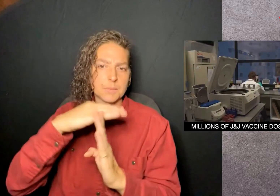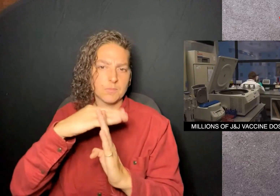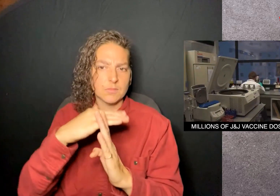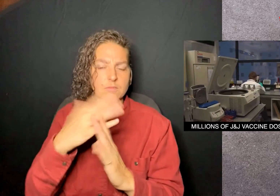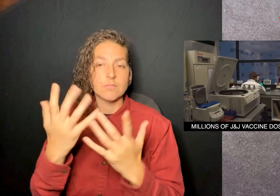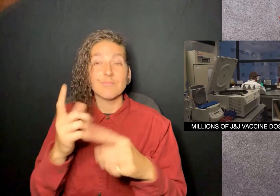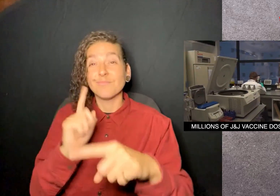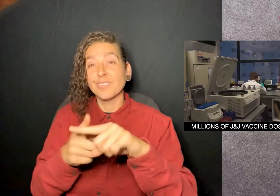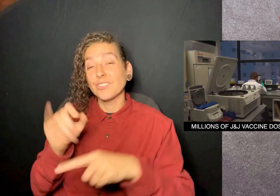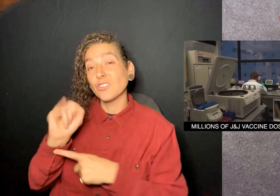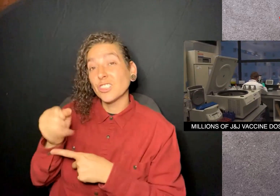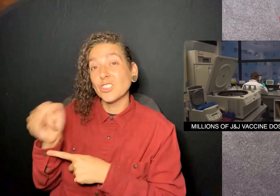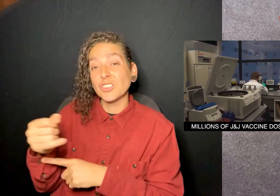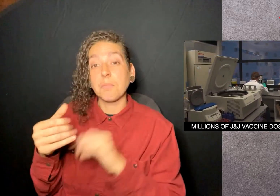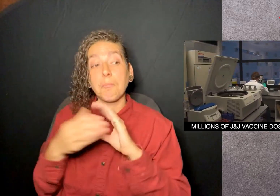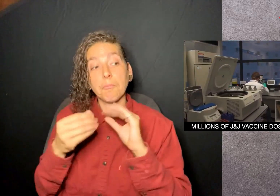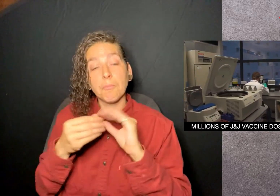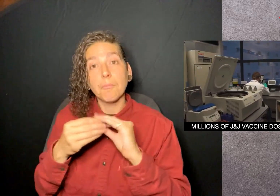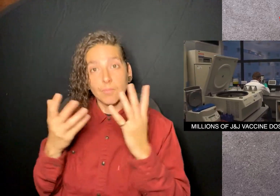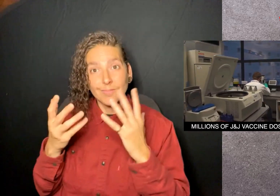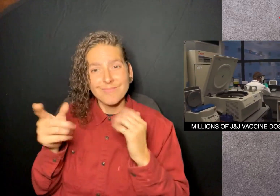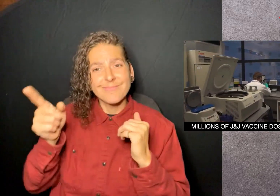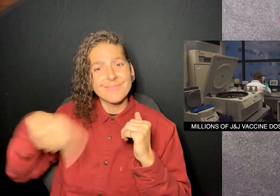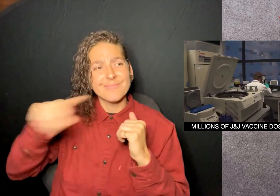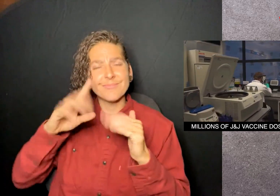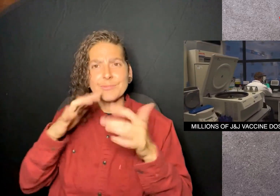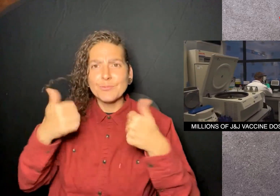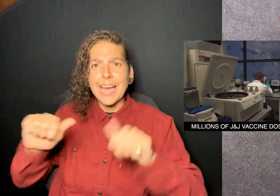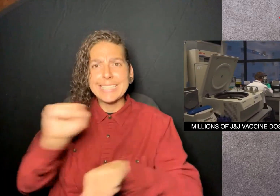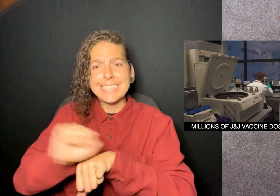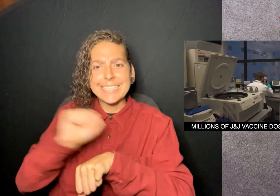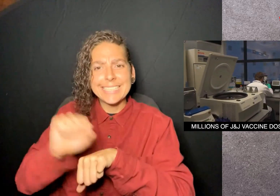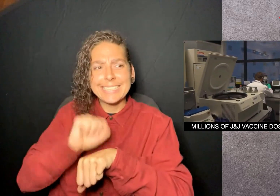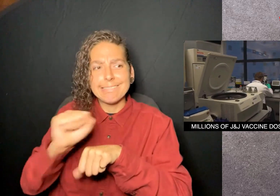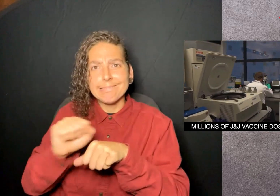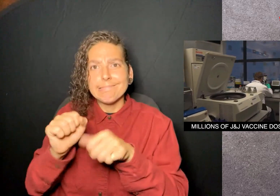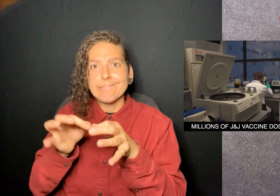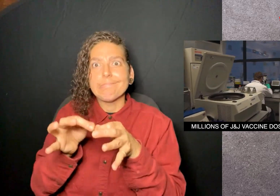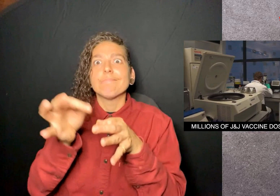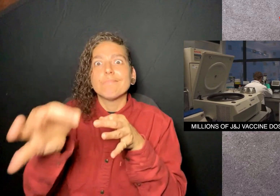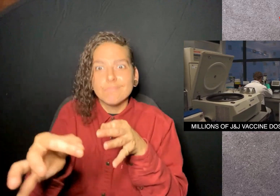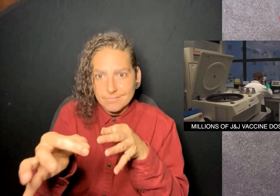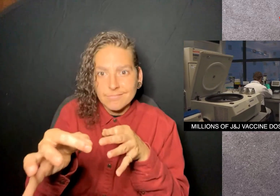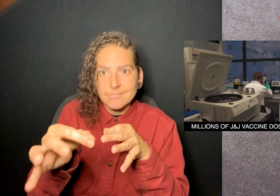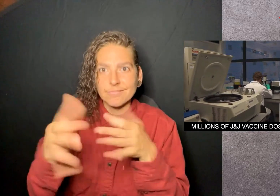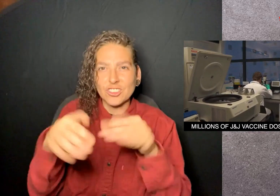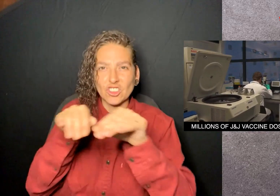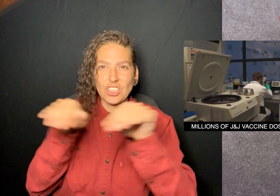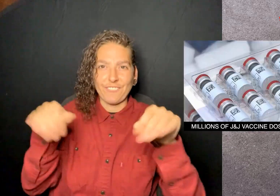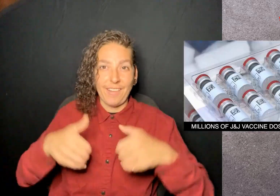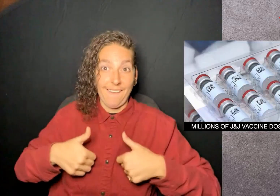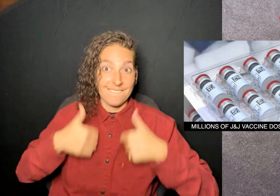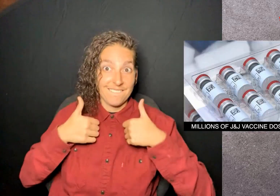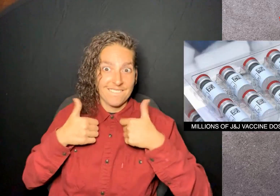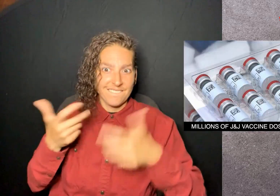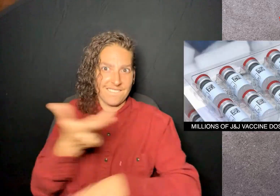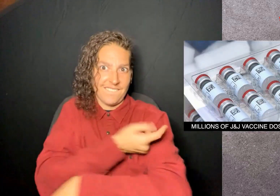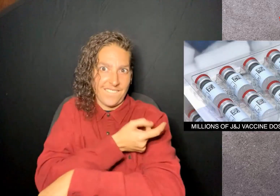Johnson & Johnson says they are working to try to extend the shelf life of its vaccine.